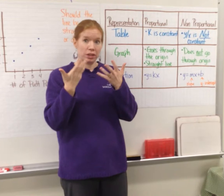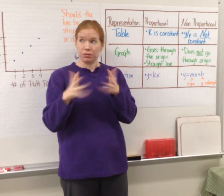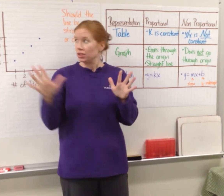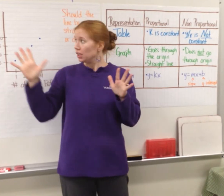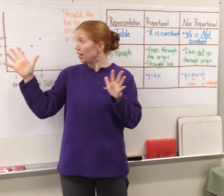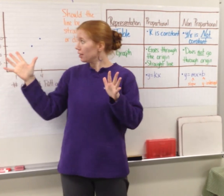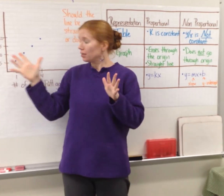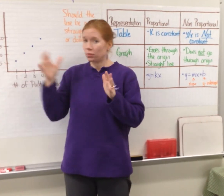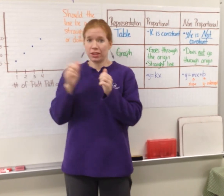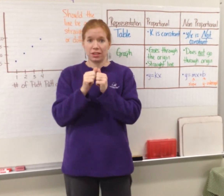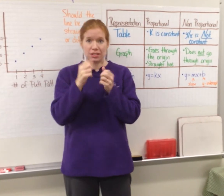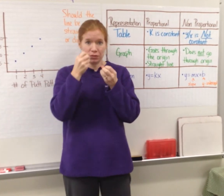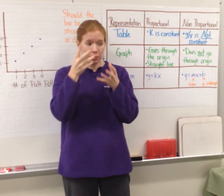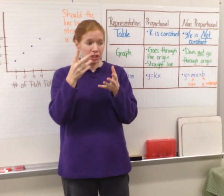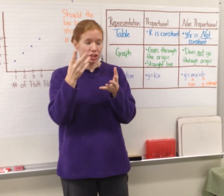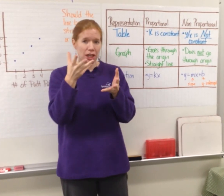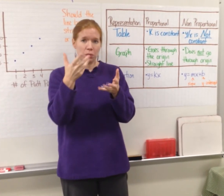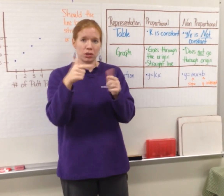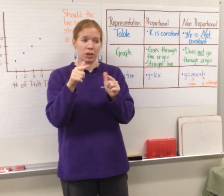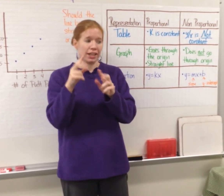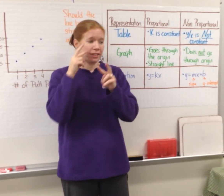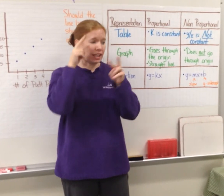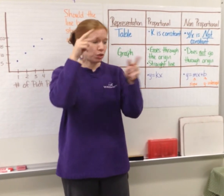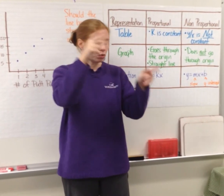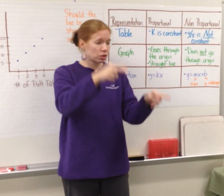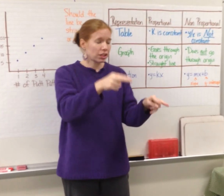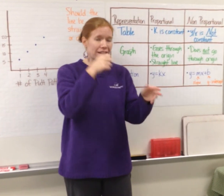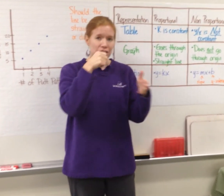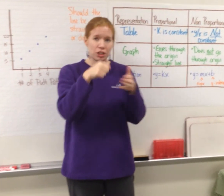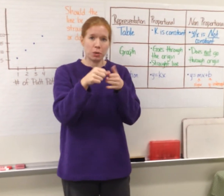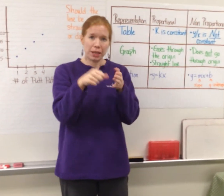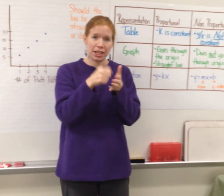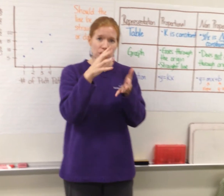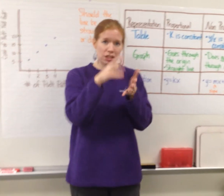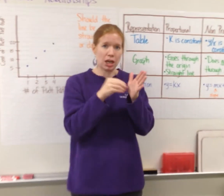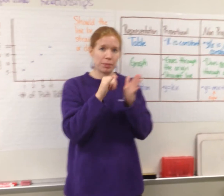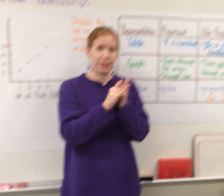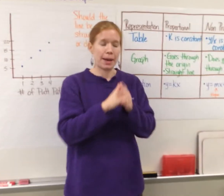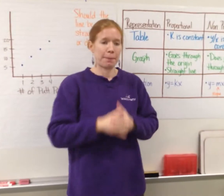we're done with this information. We'll go ahead and let you look at the note page and copy that.